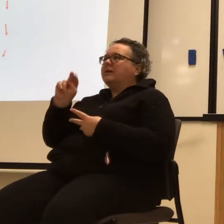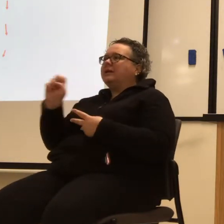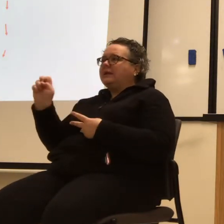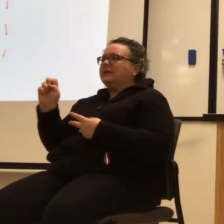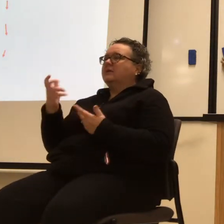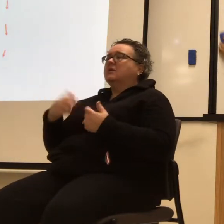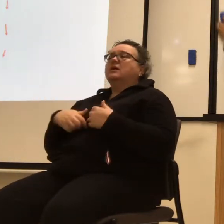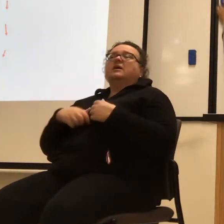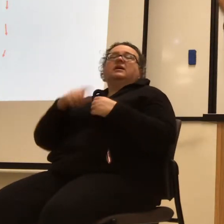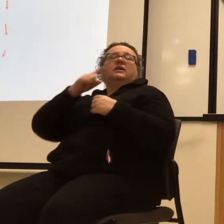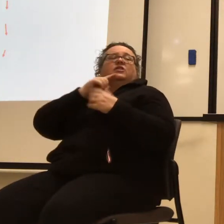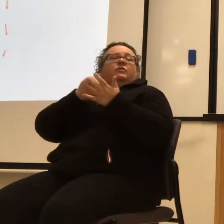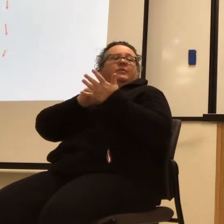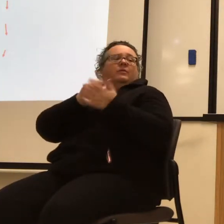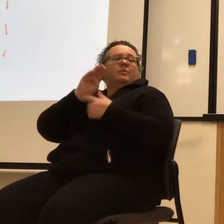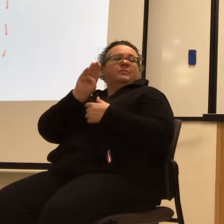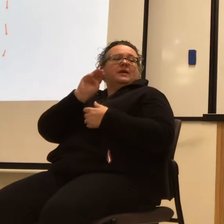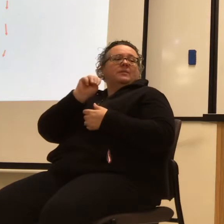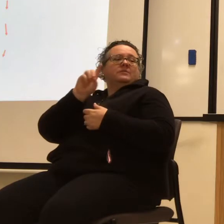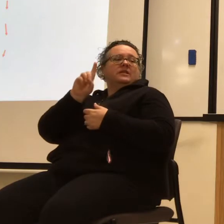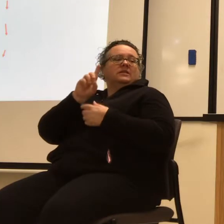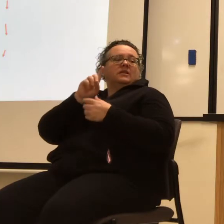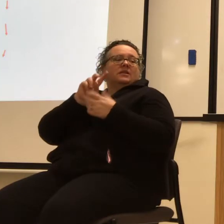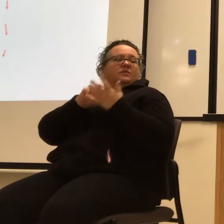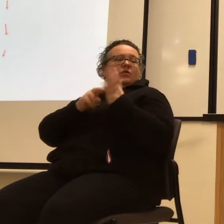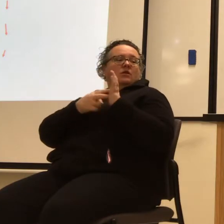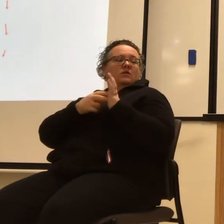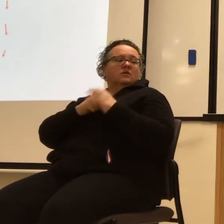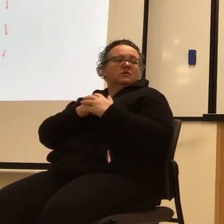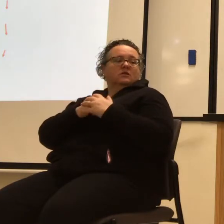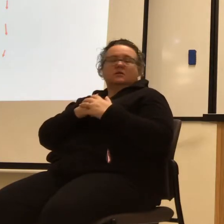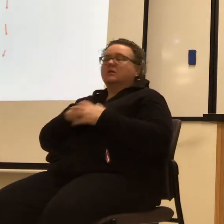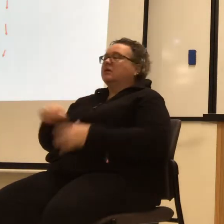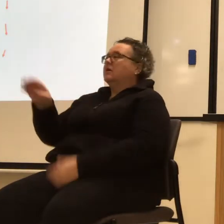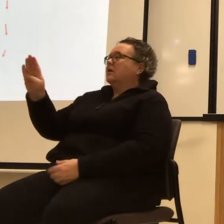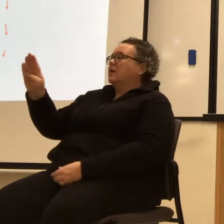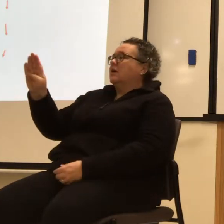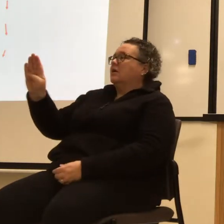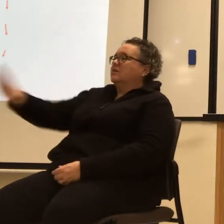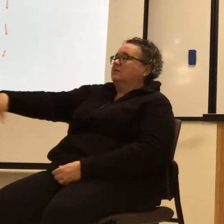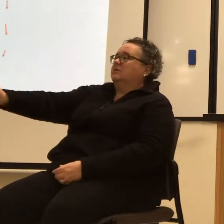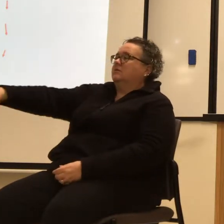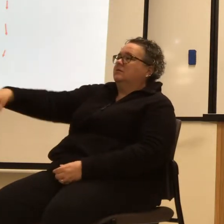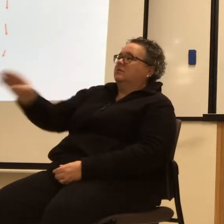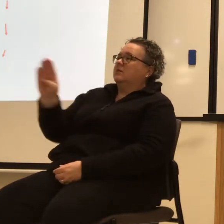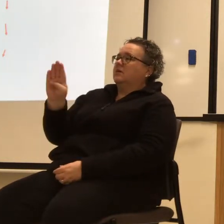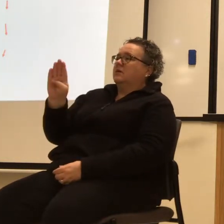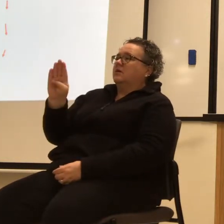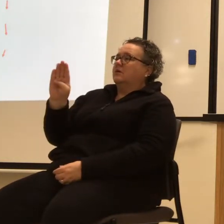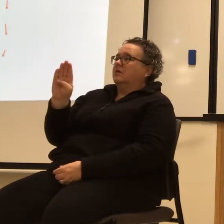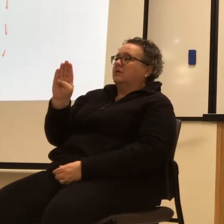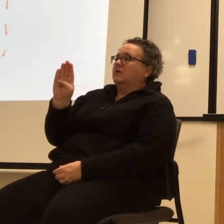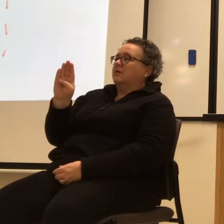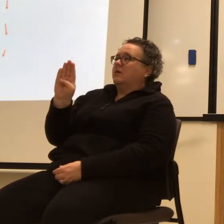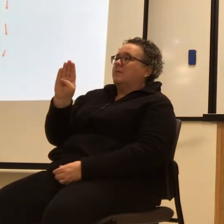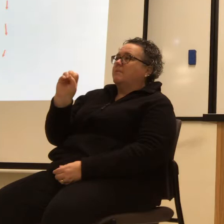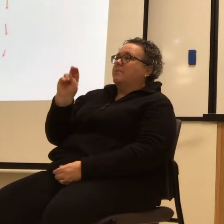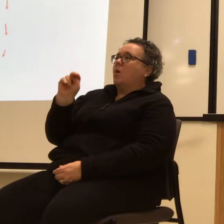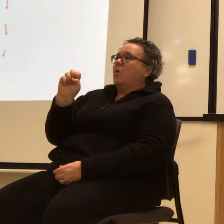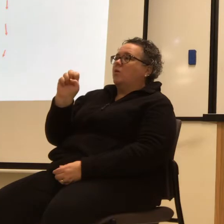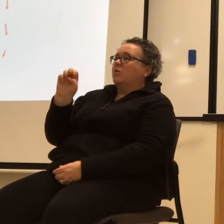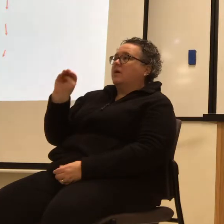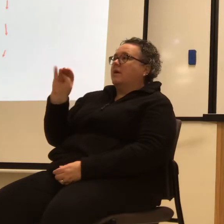definitely. Can you repeat what BMD stands for? Bone mineral